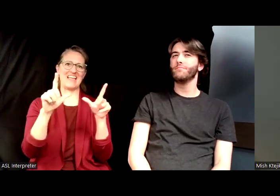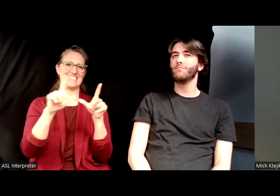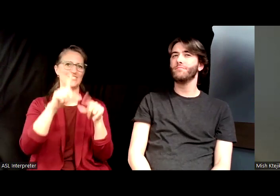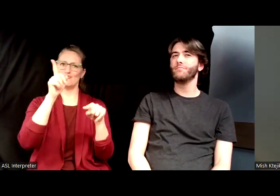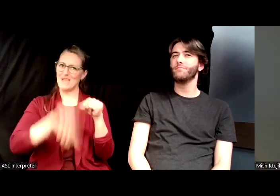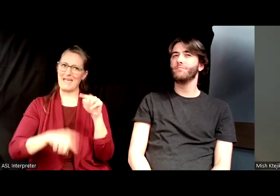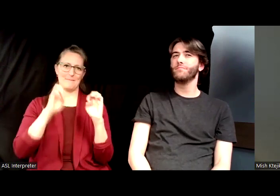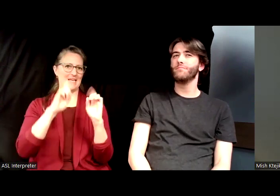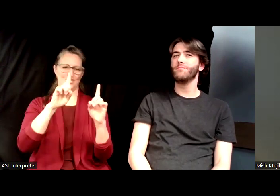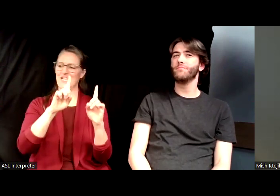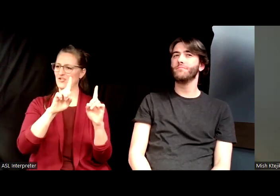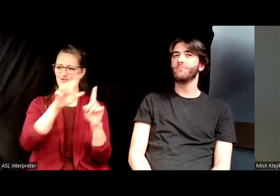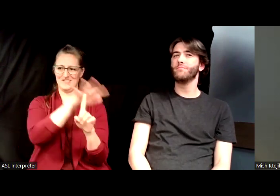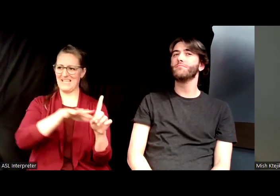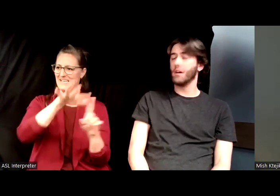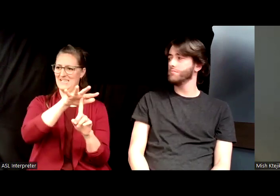saying. Right. But.